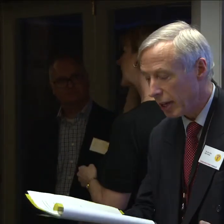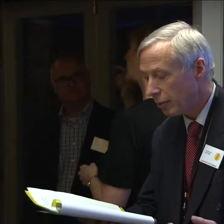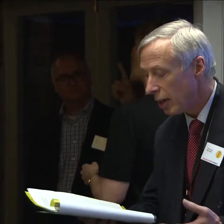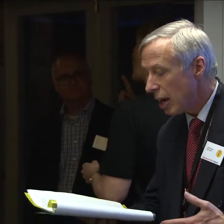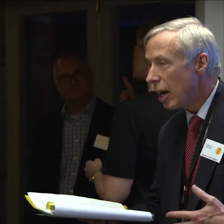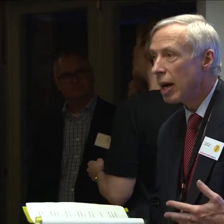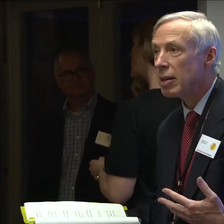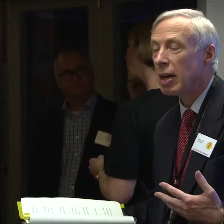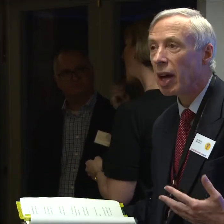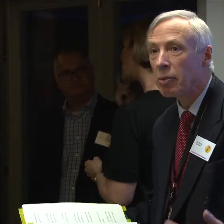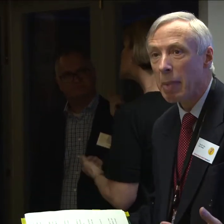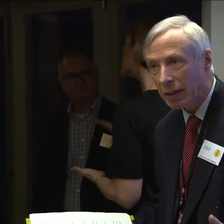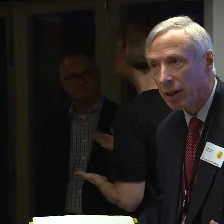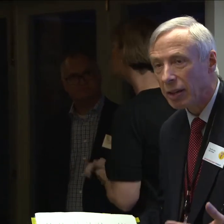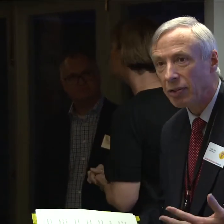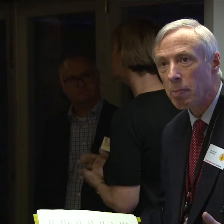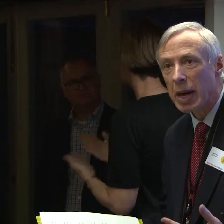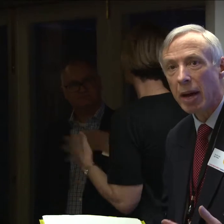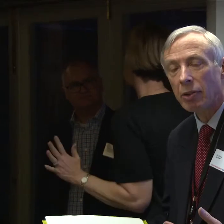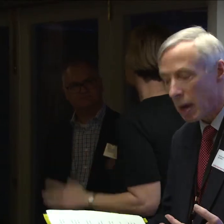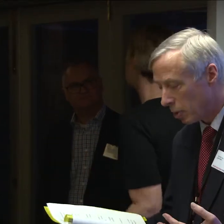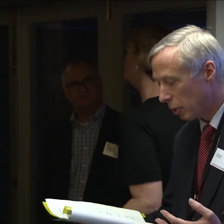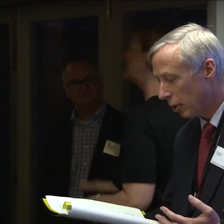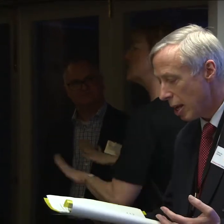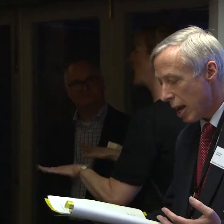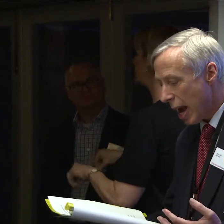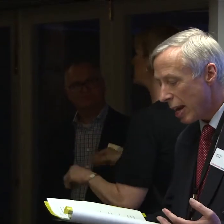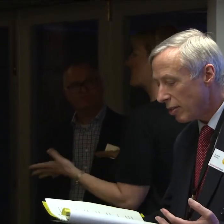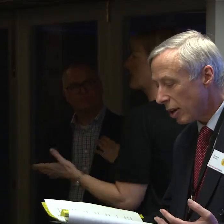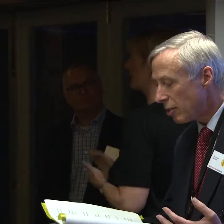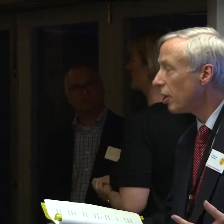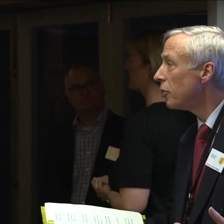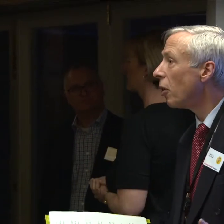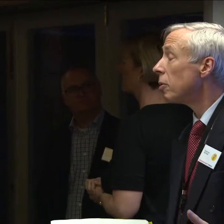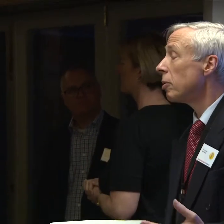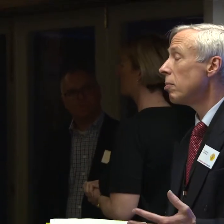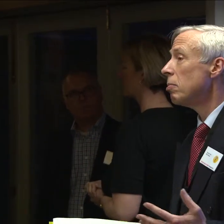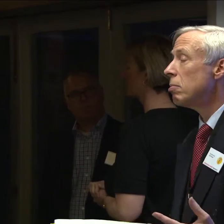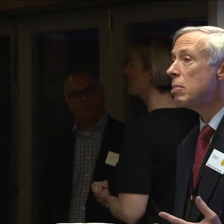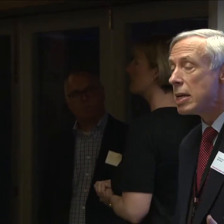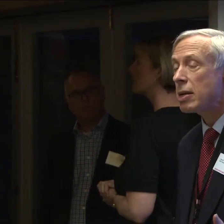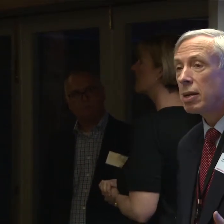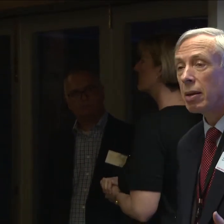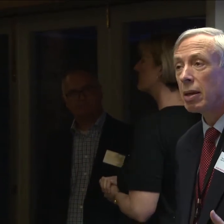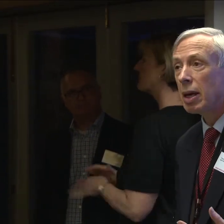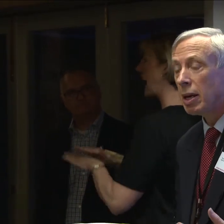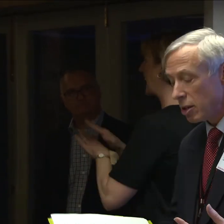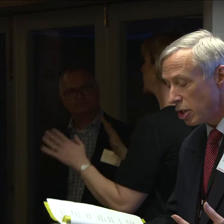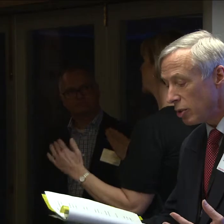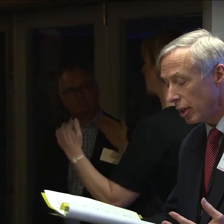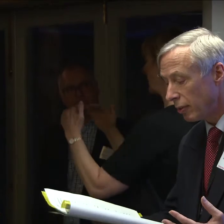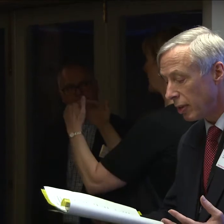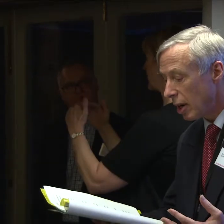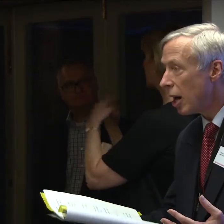carelessness, it doesn't matter. It's simply unacceptable and does not meet the